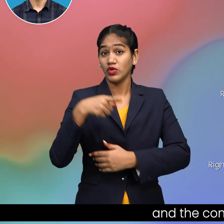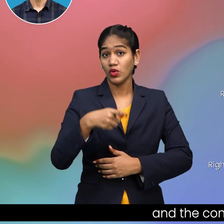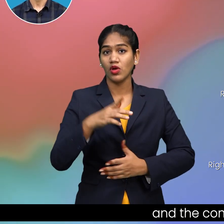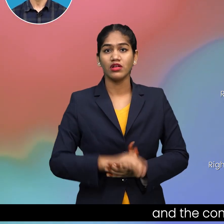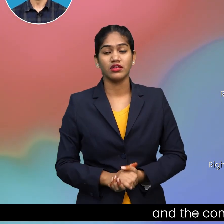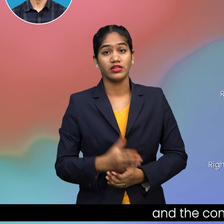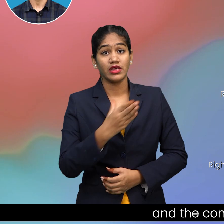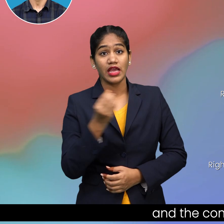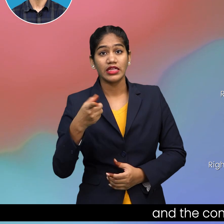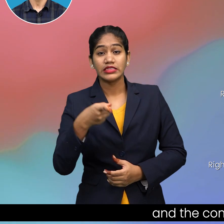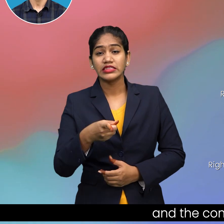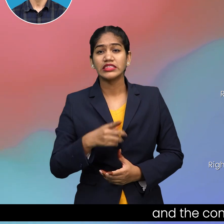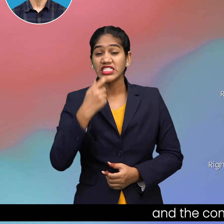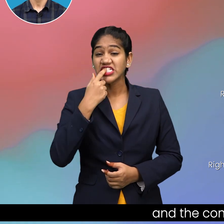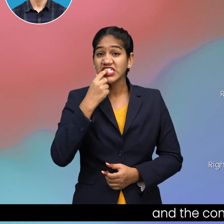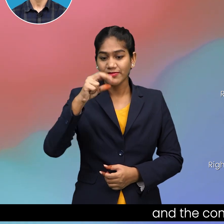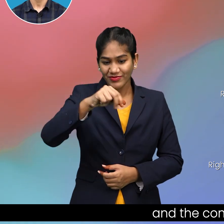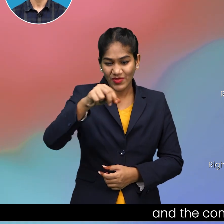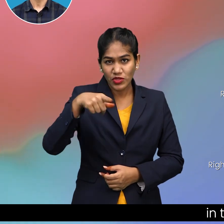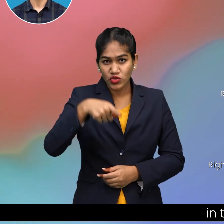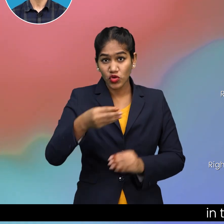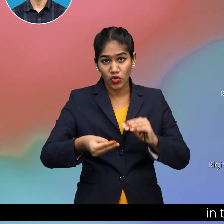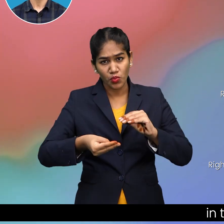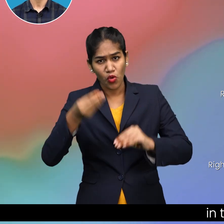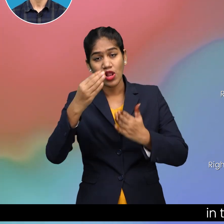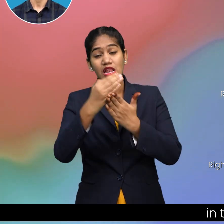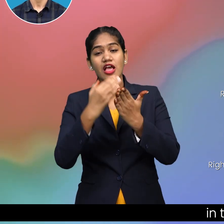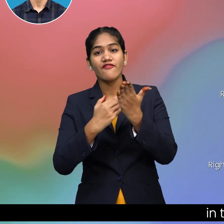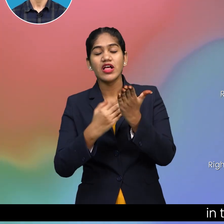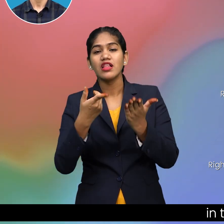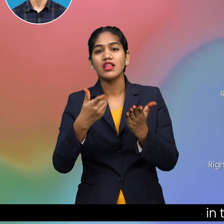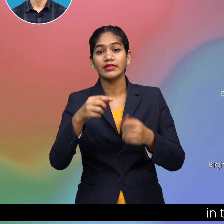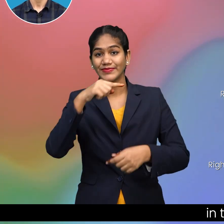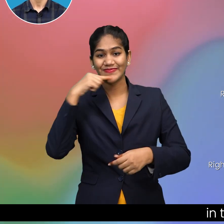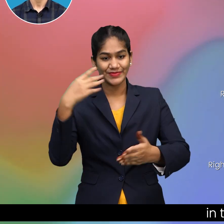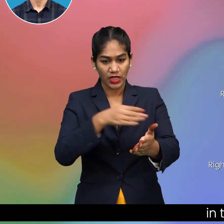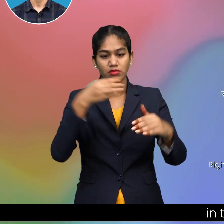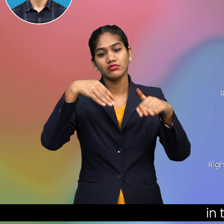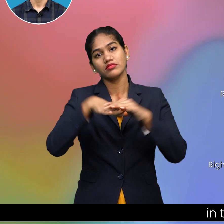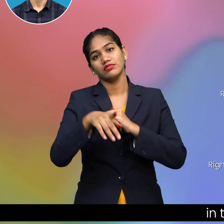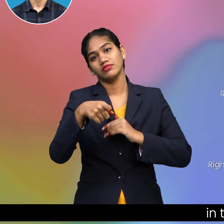and the concentration of salts in the blood.